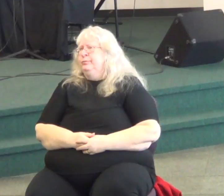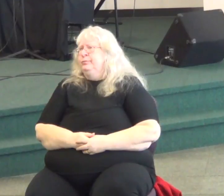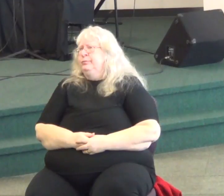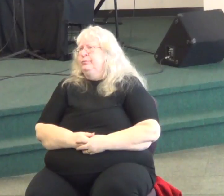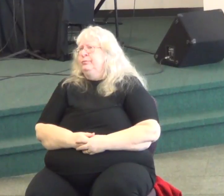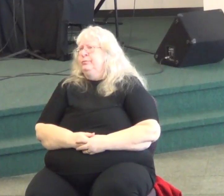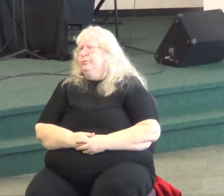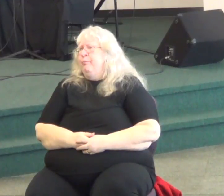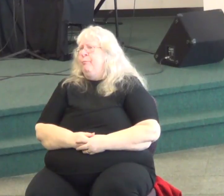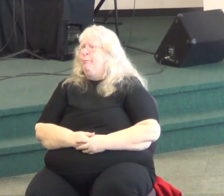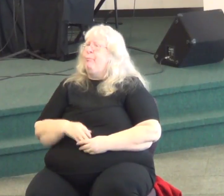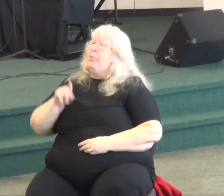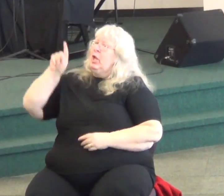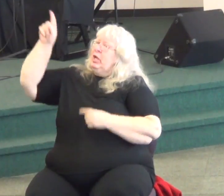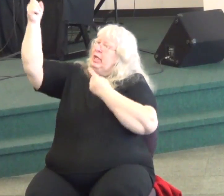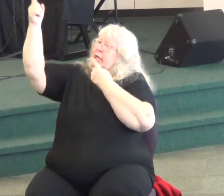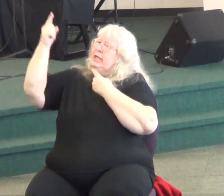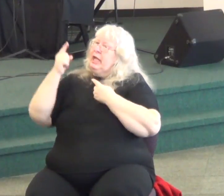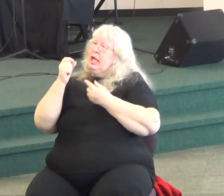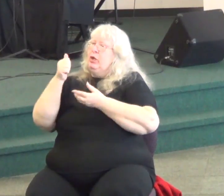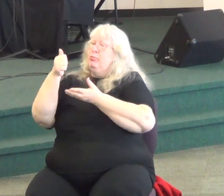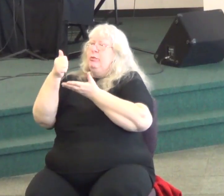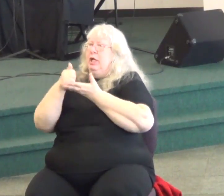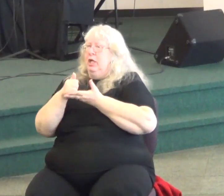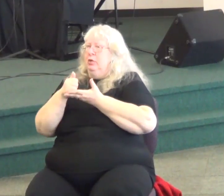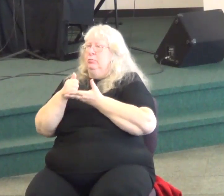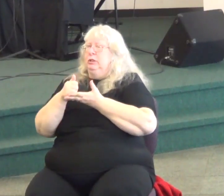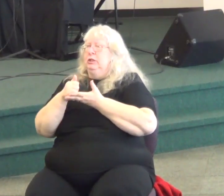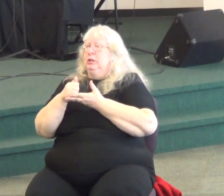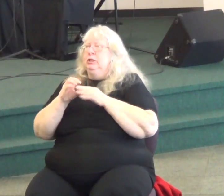He came to help to put the world right again.